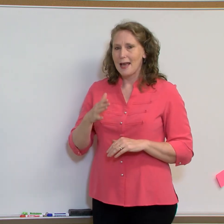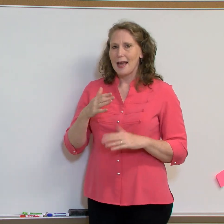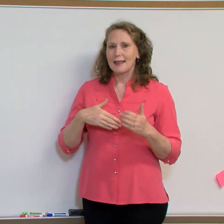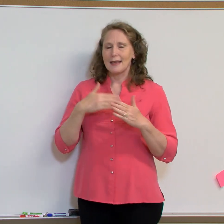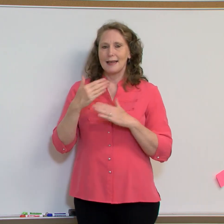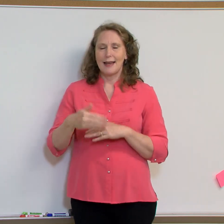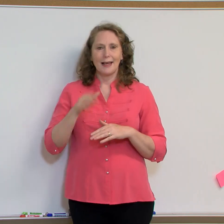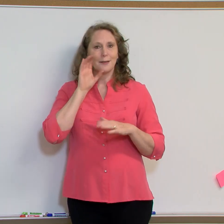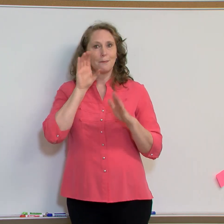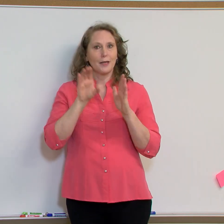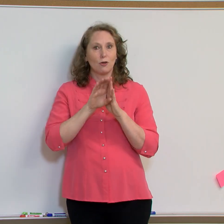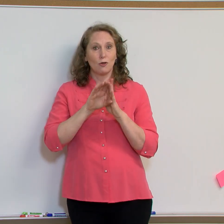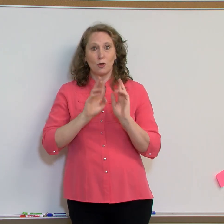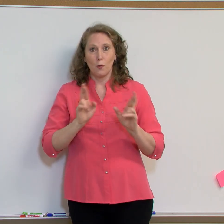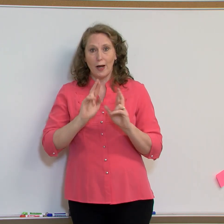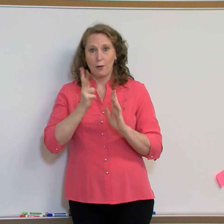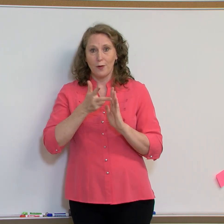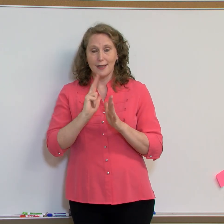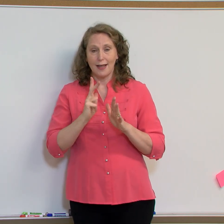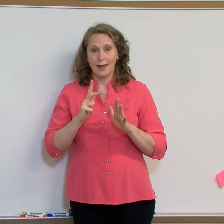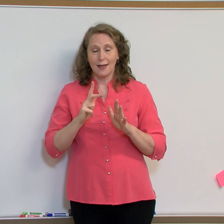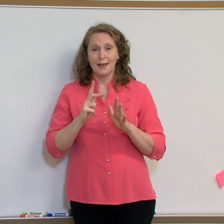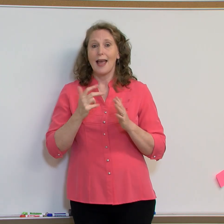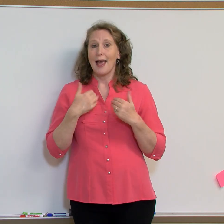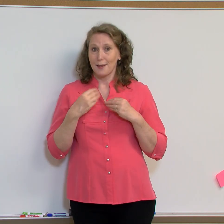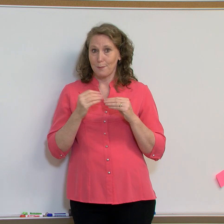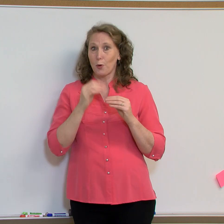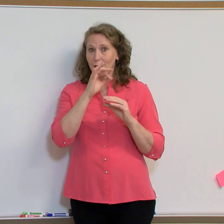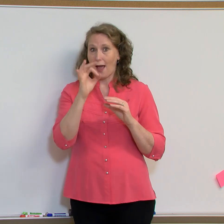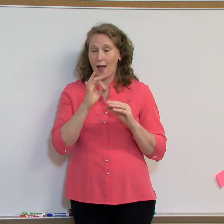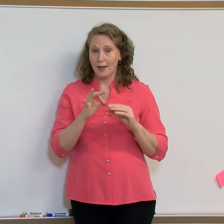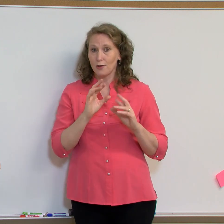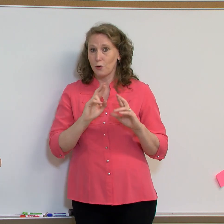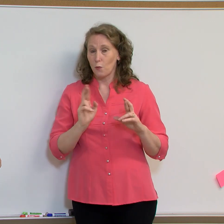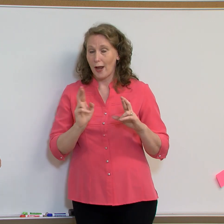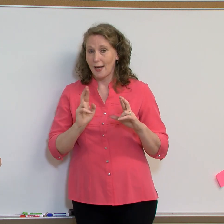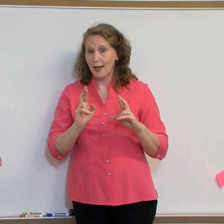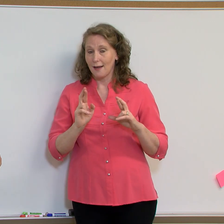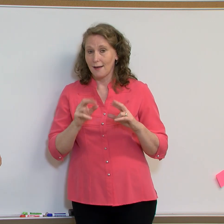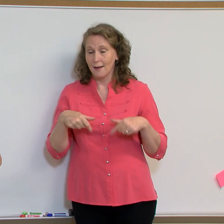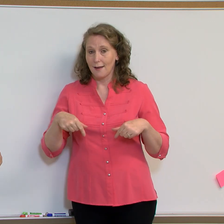next dot pattern has more dots. You ready?